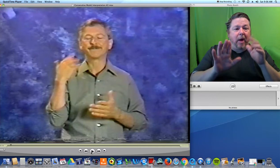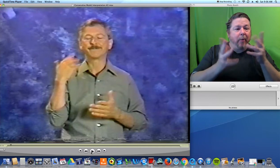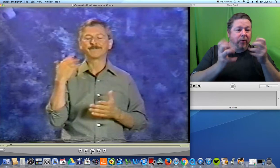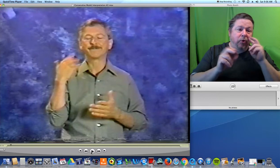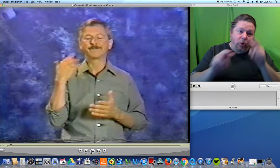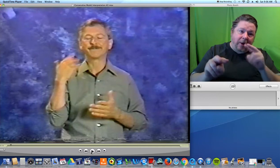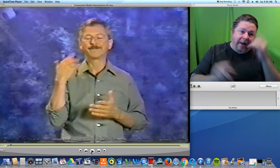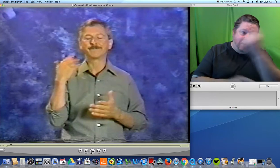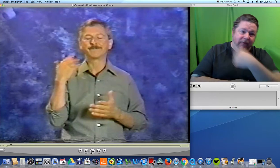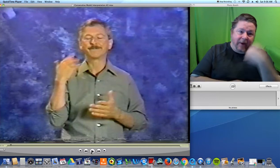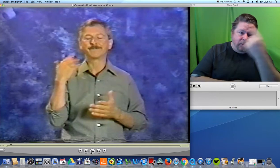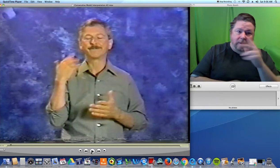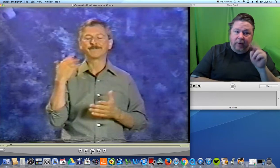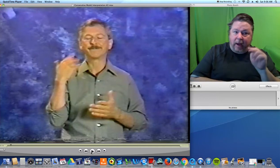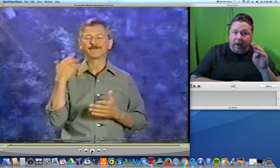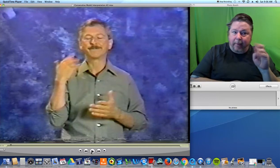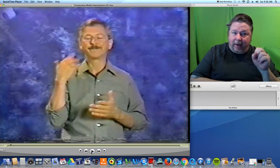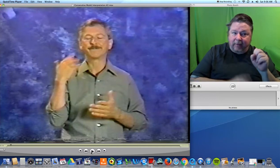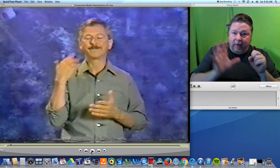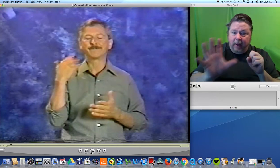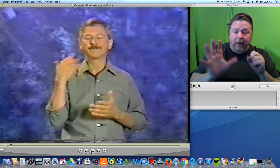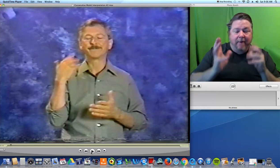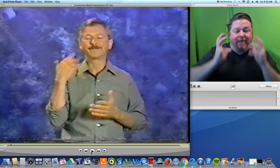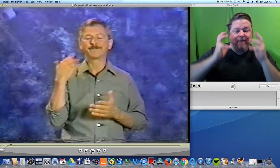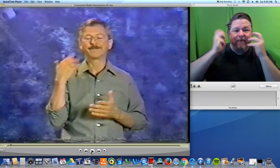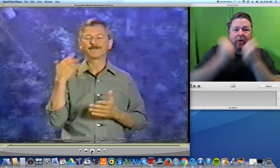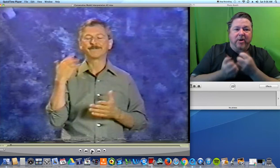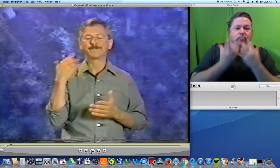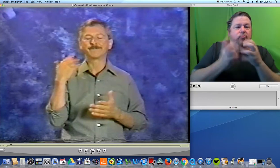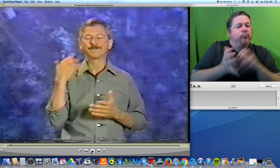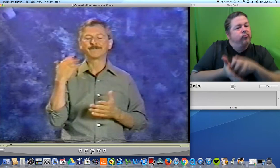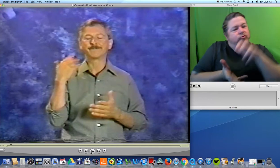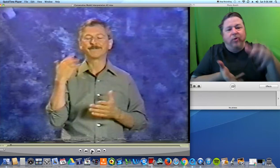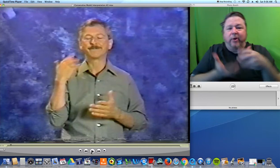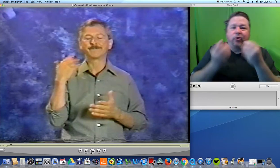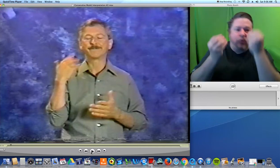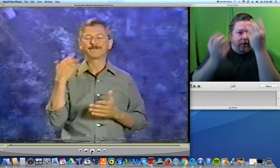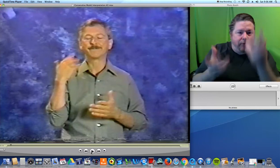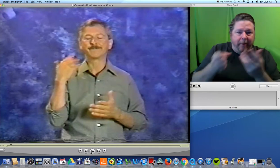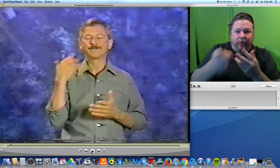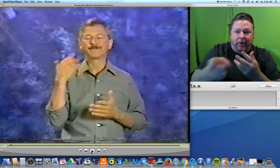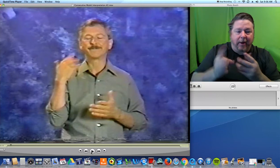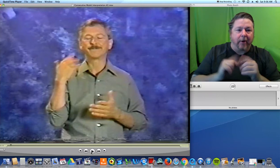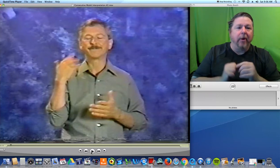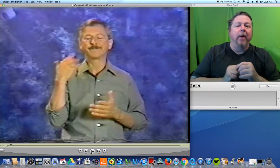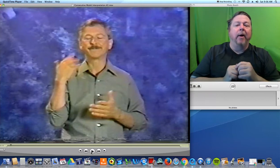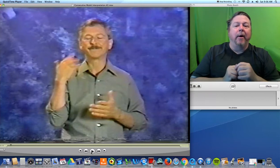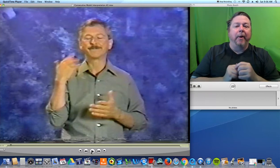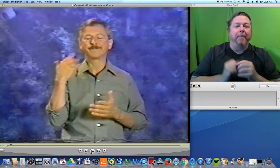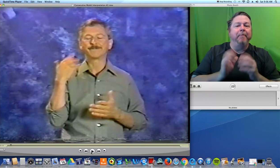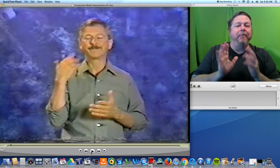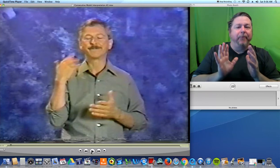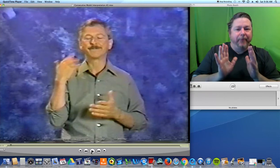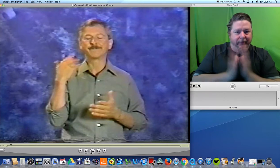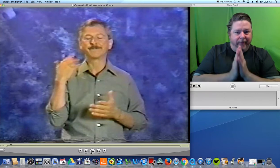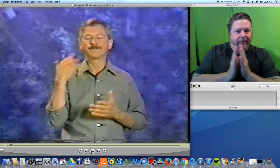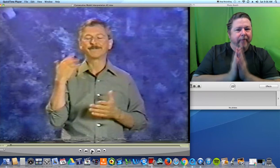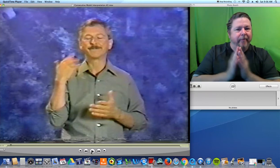I want you to look at his facial, his NMS. Very rich information there. Um,